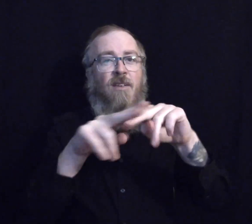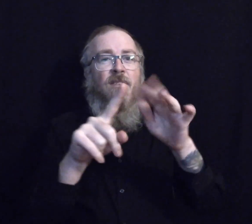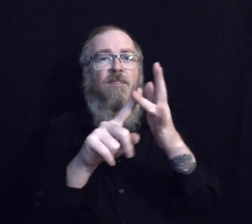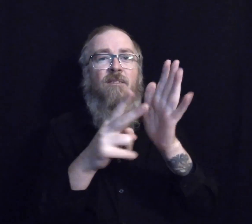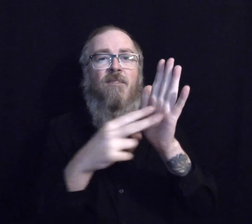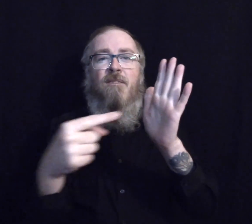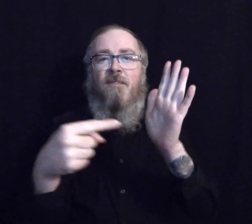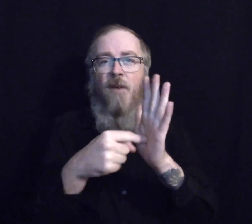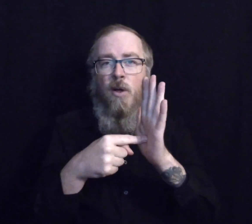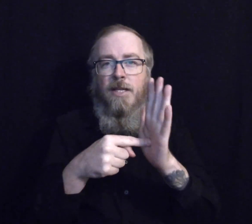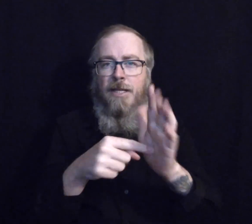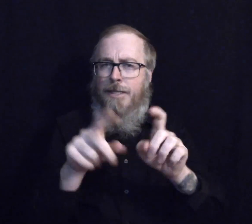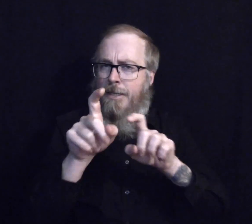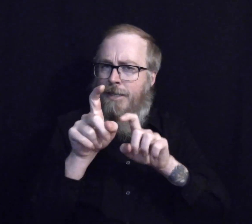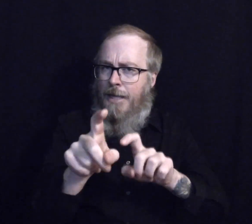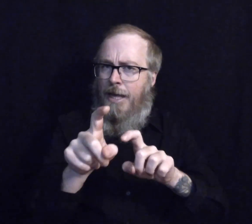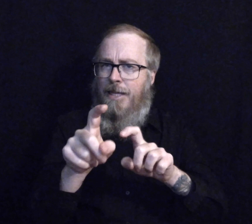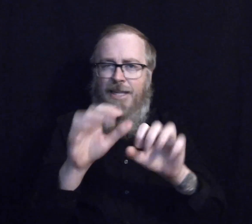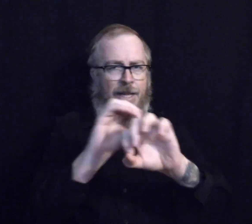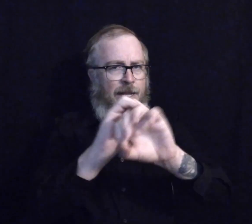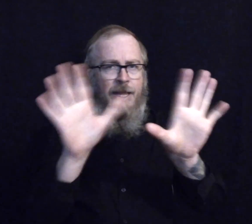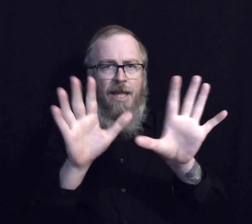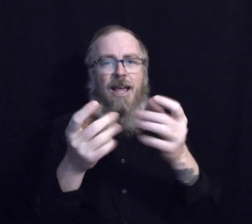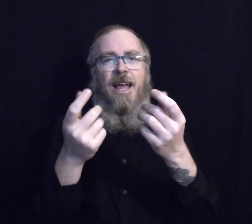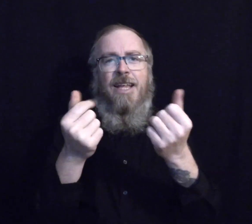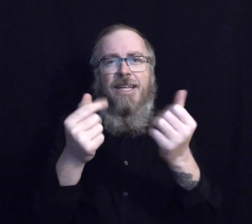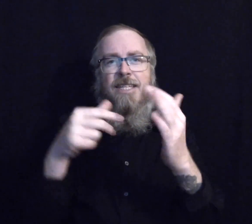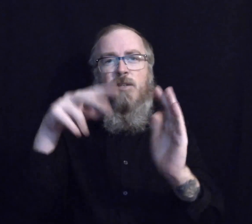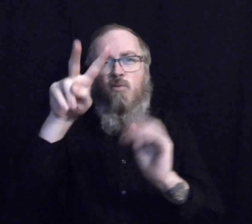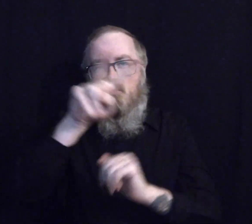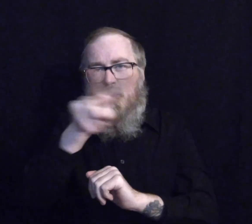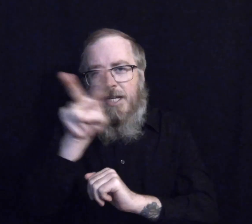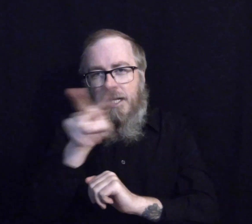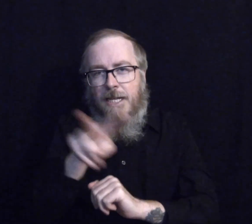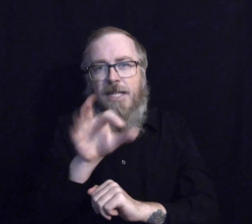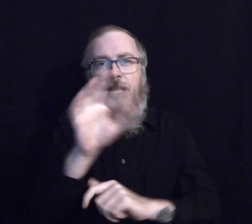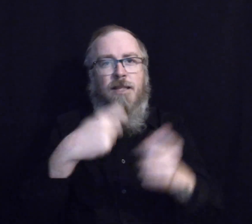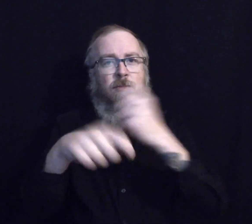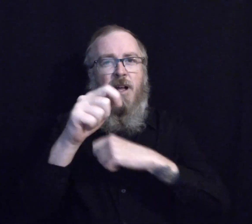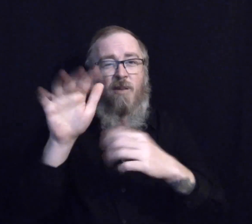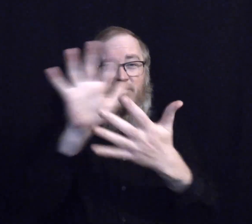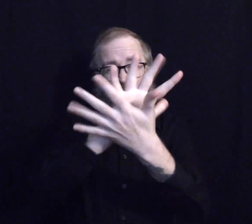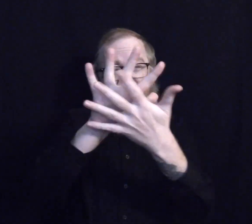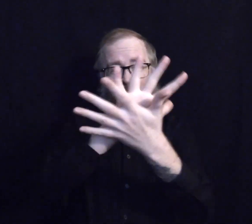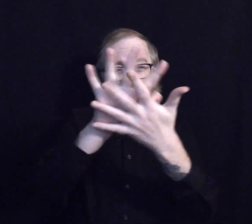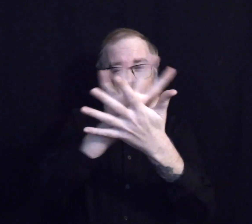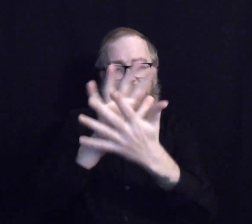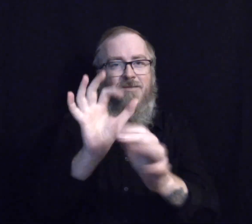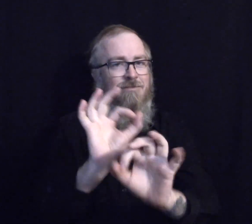or changing the font, so the writing remains clear and easy to read even under strong magnification.